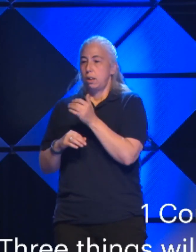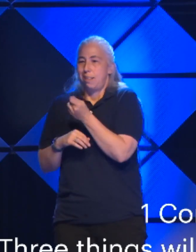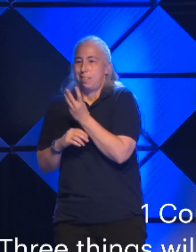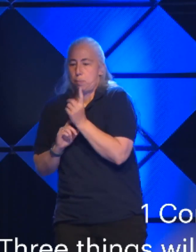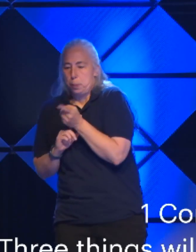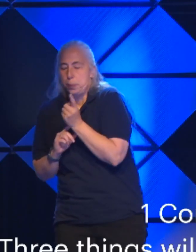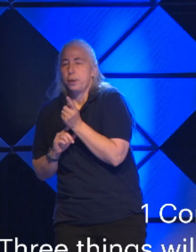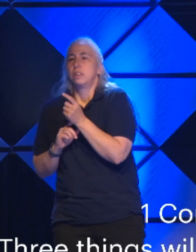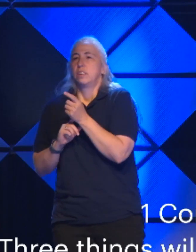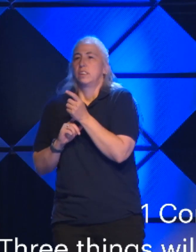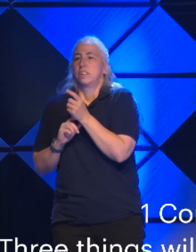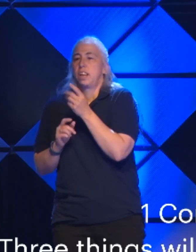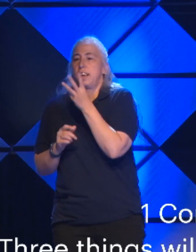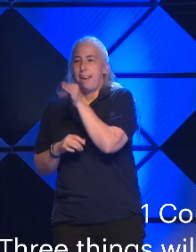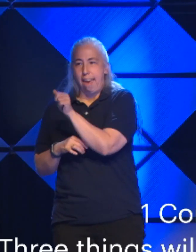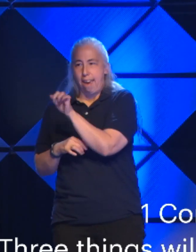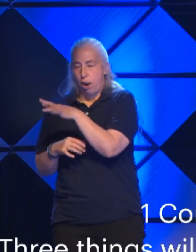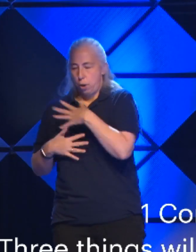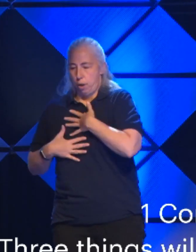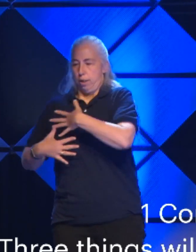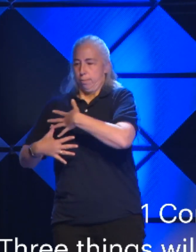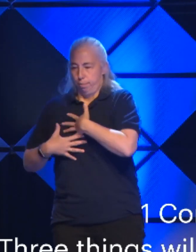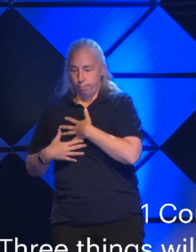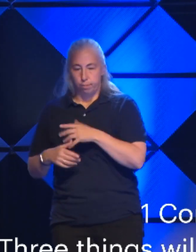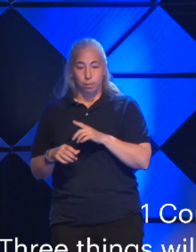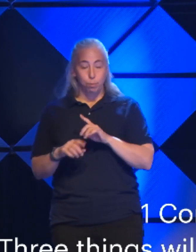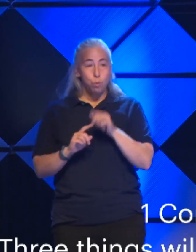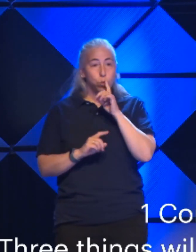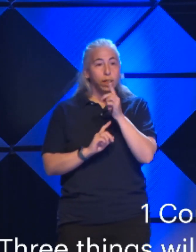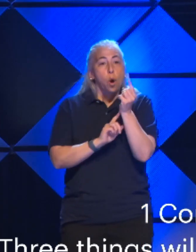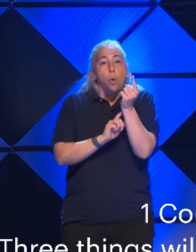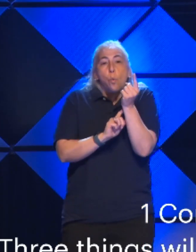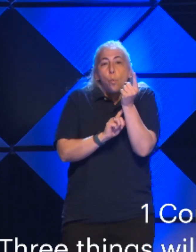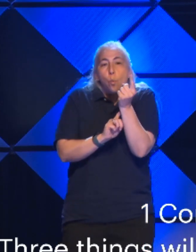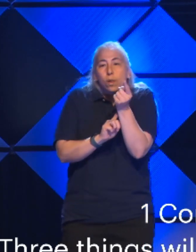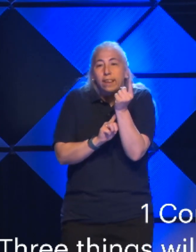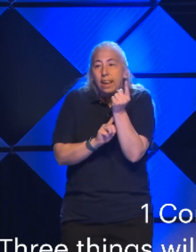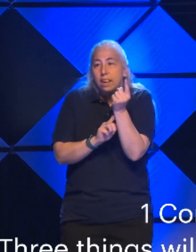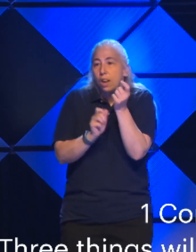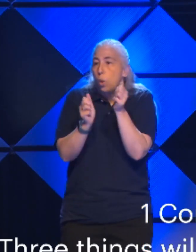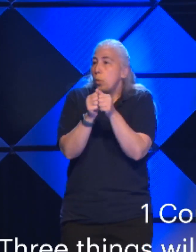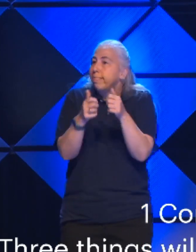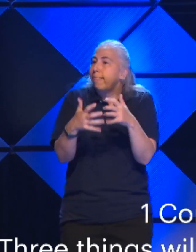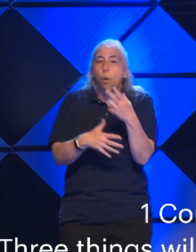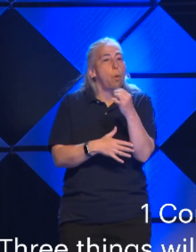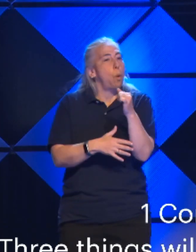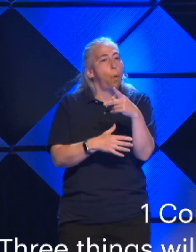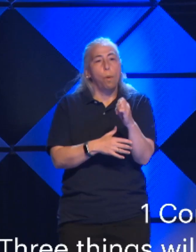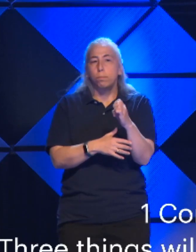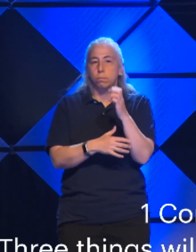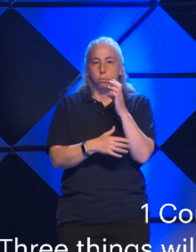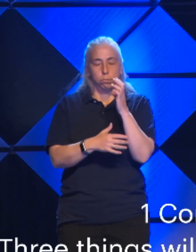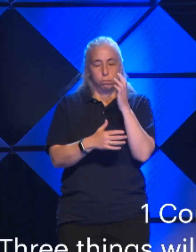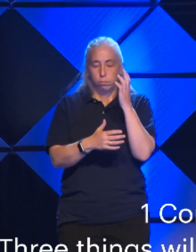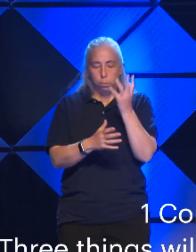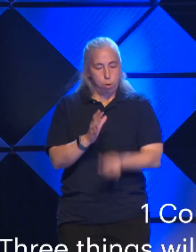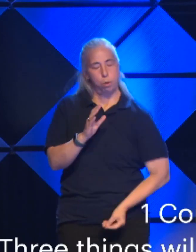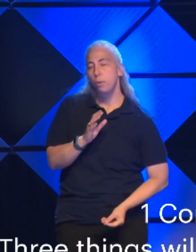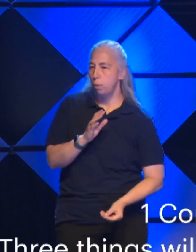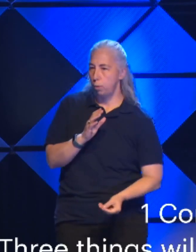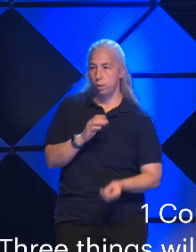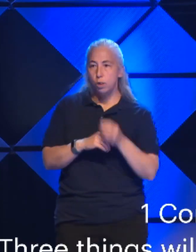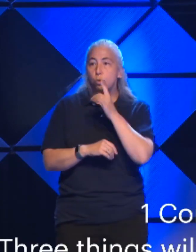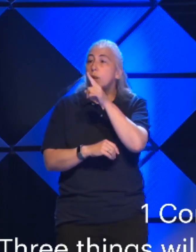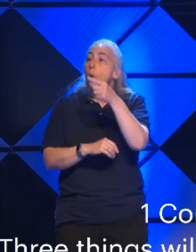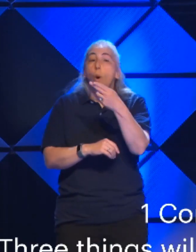not resist, not even 1 second, without hope. Hope is so